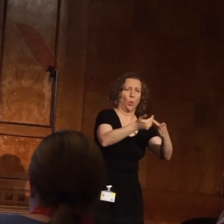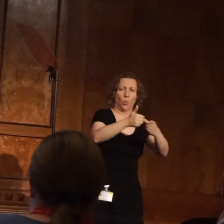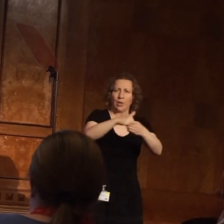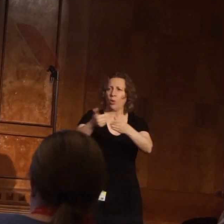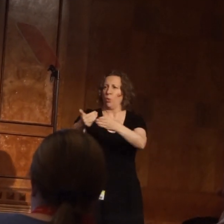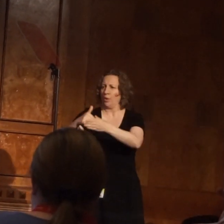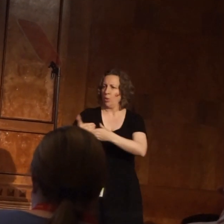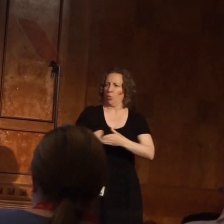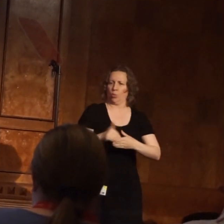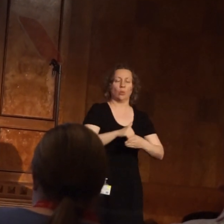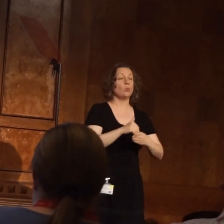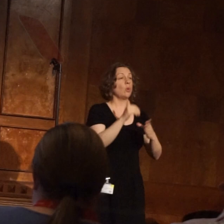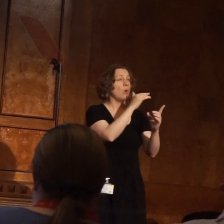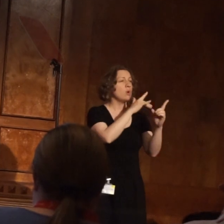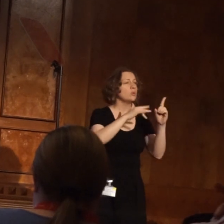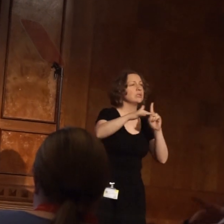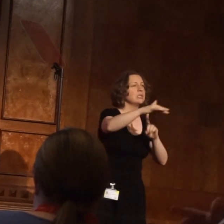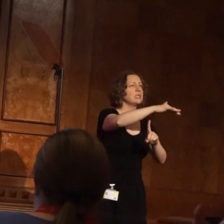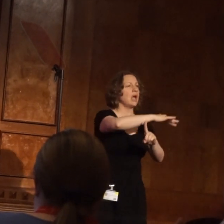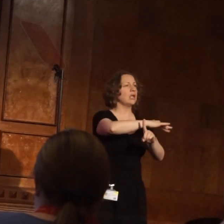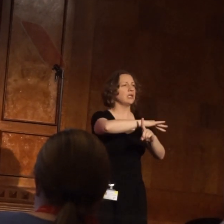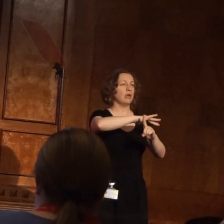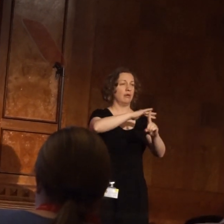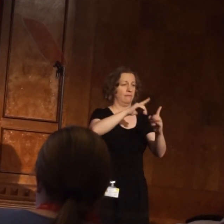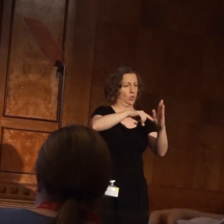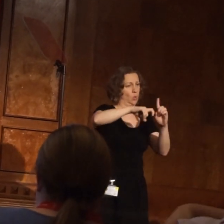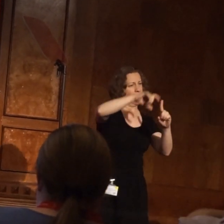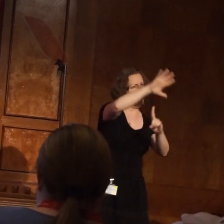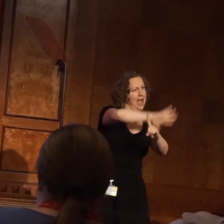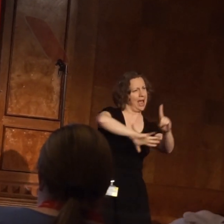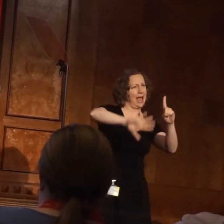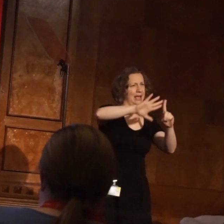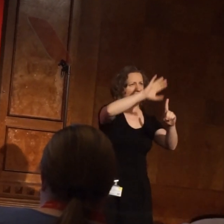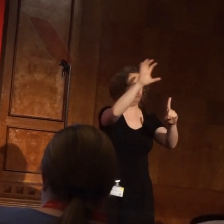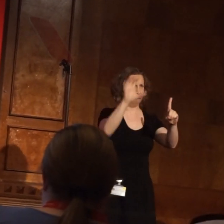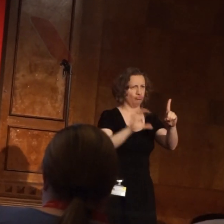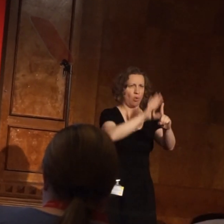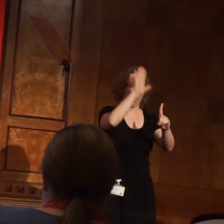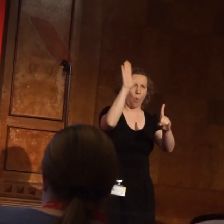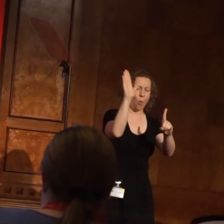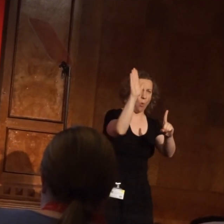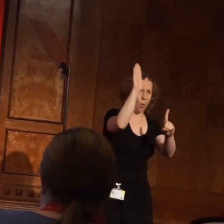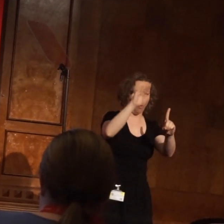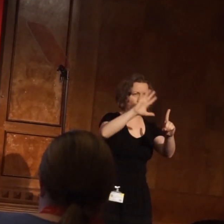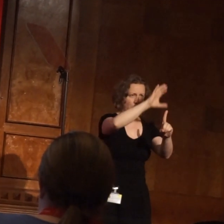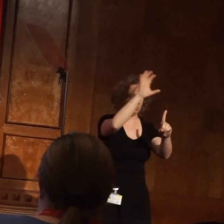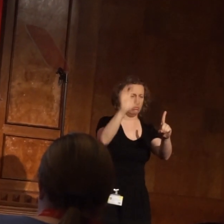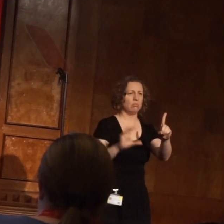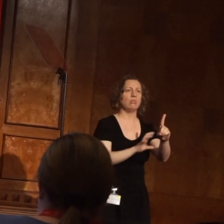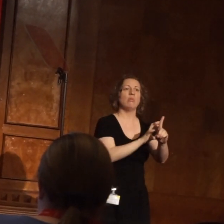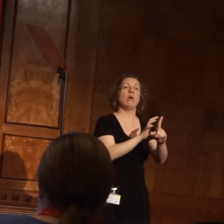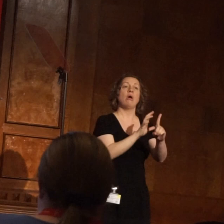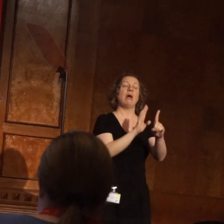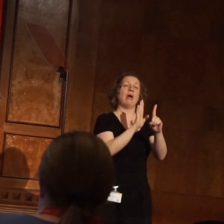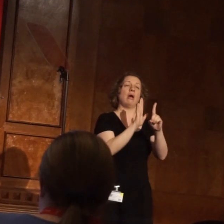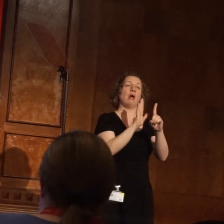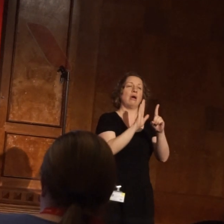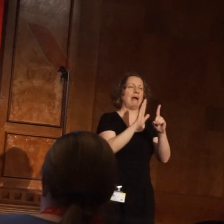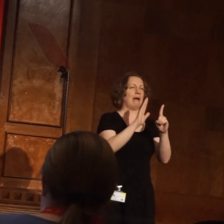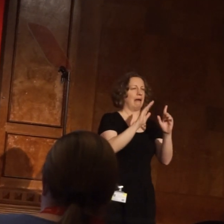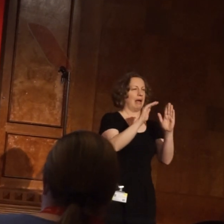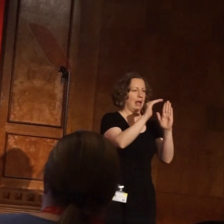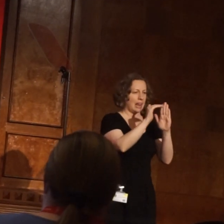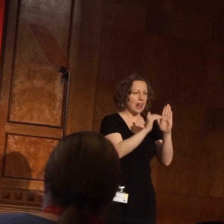that works for every part of the country, a society that doesn't discriminate on